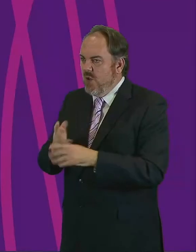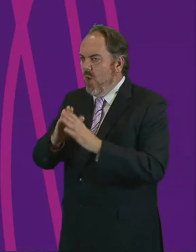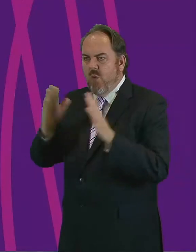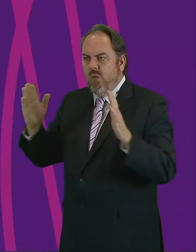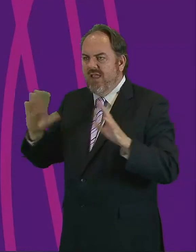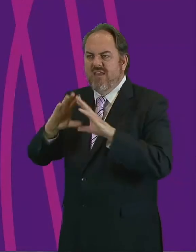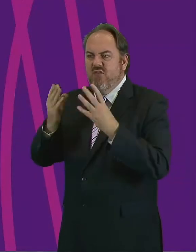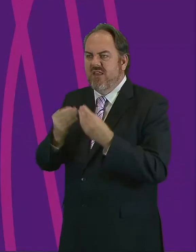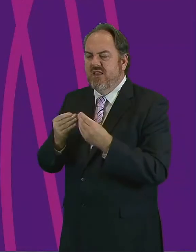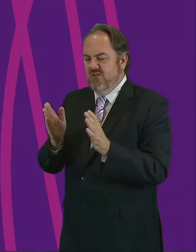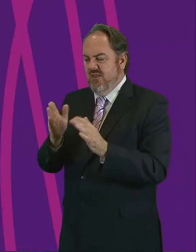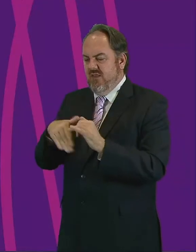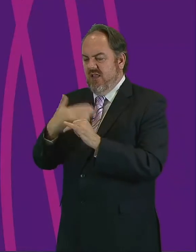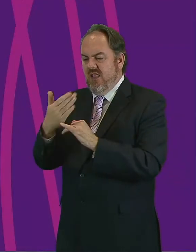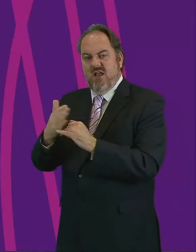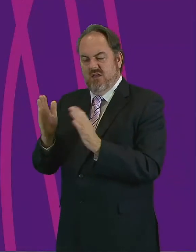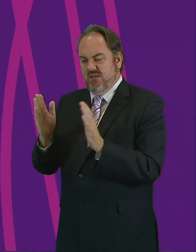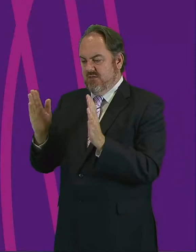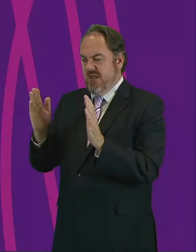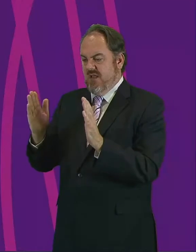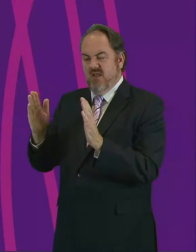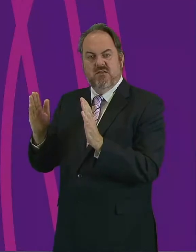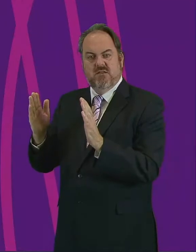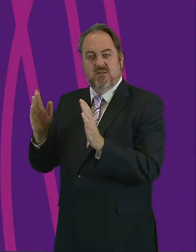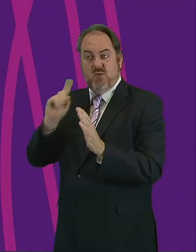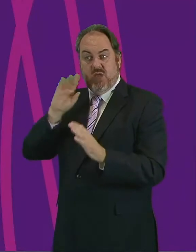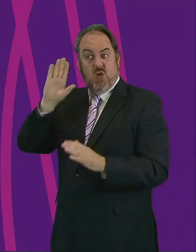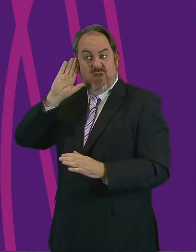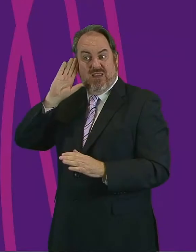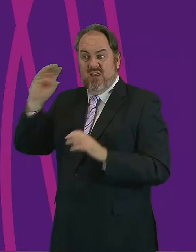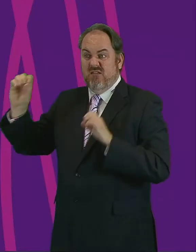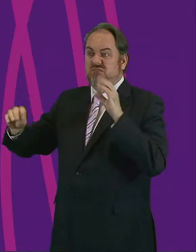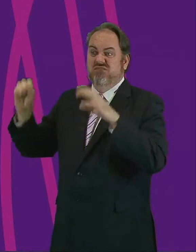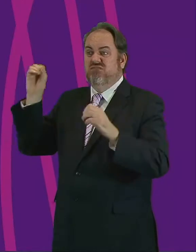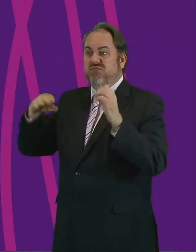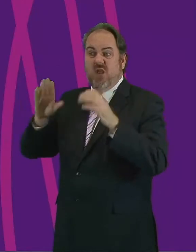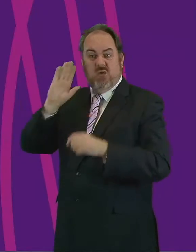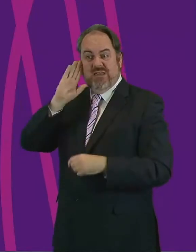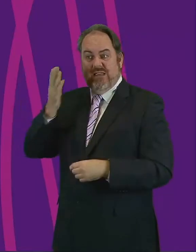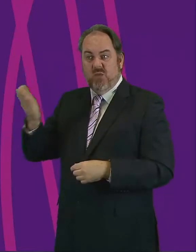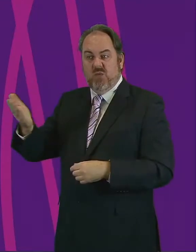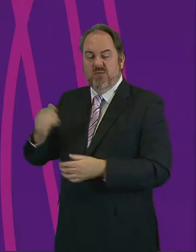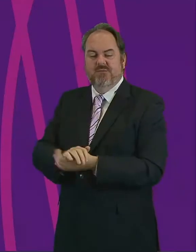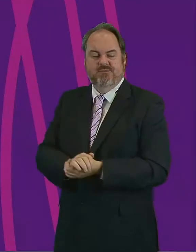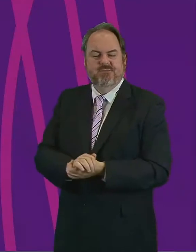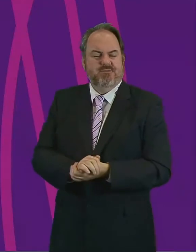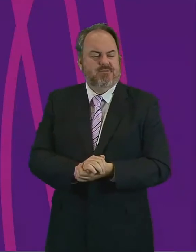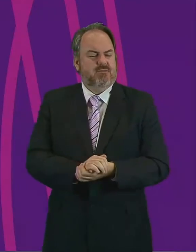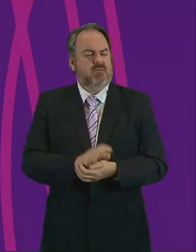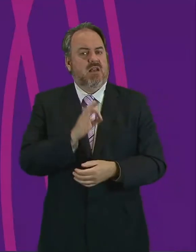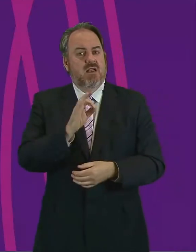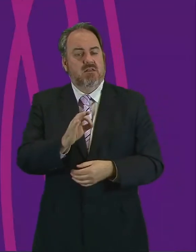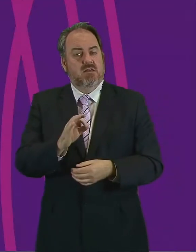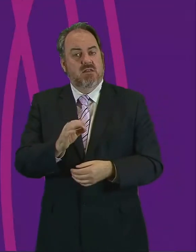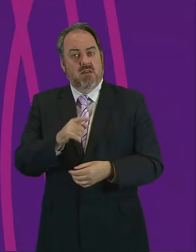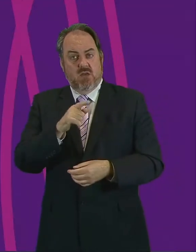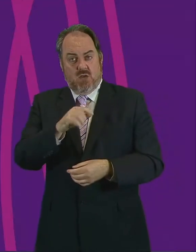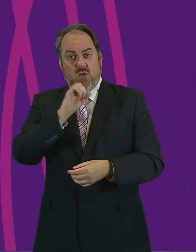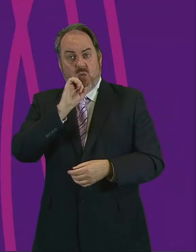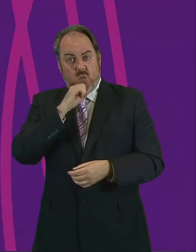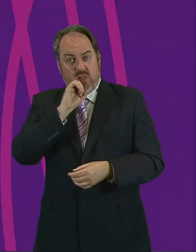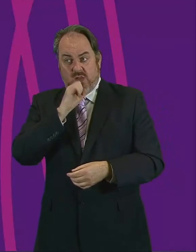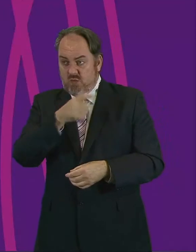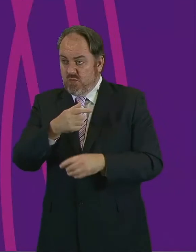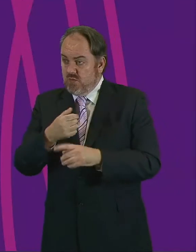thing. Just the last 3 Just seconds. the last bit. So, will the Finance Secretary now play her part in